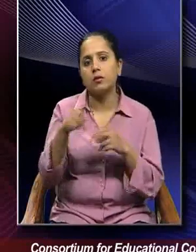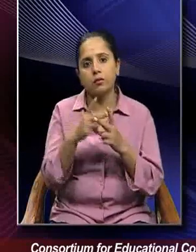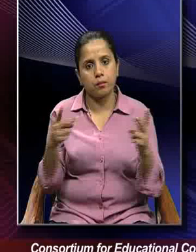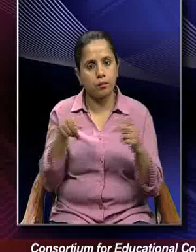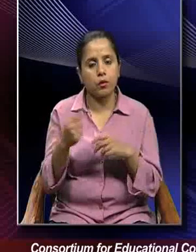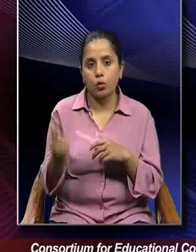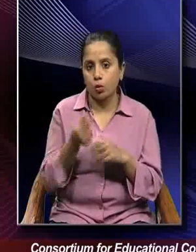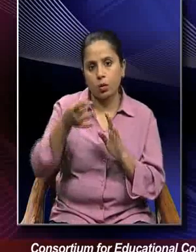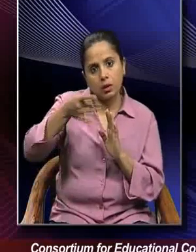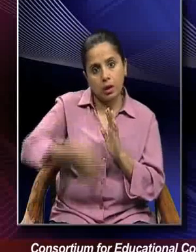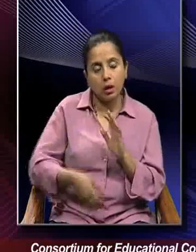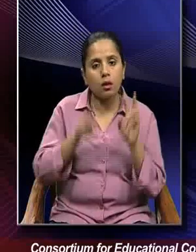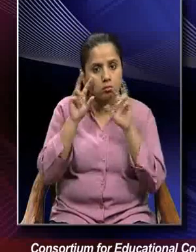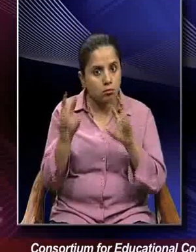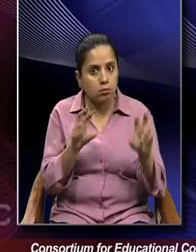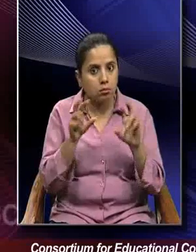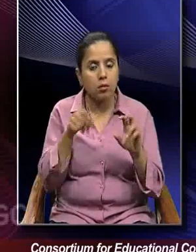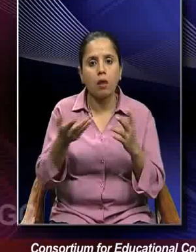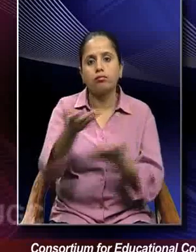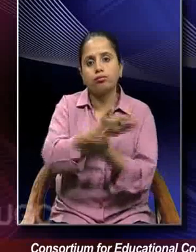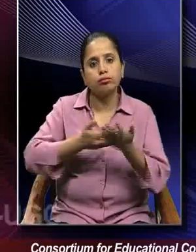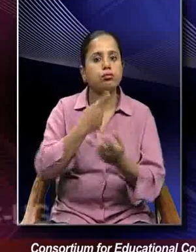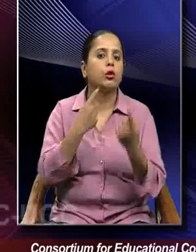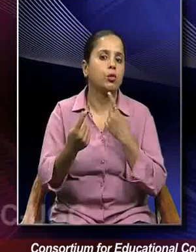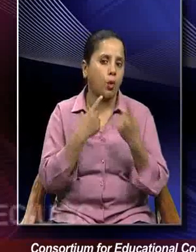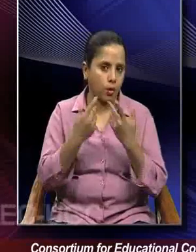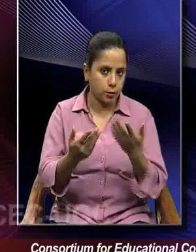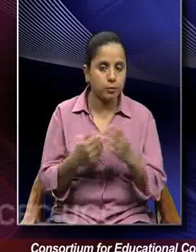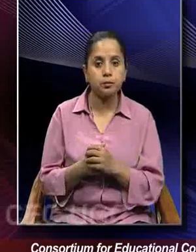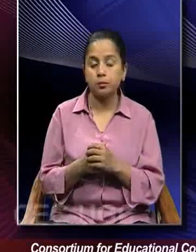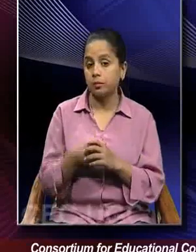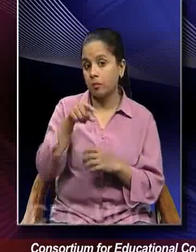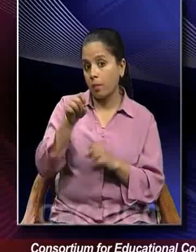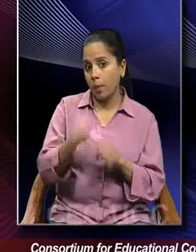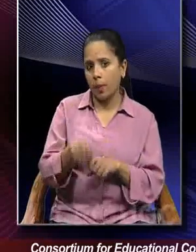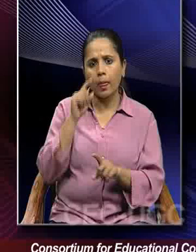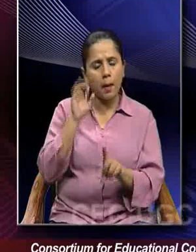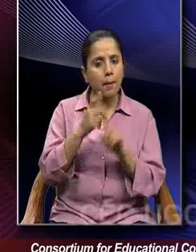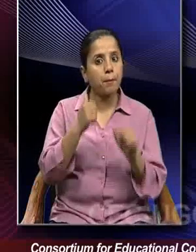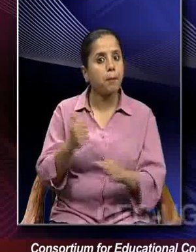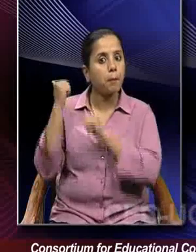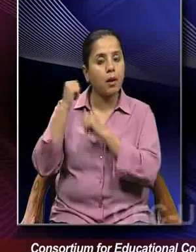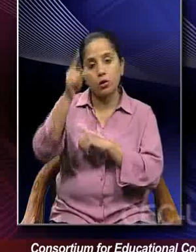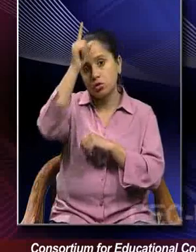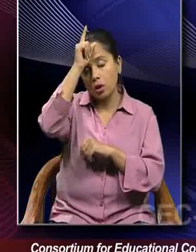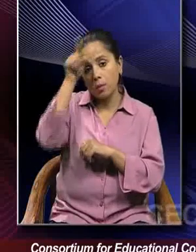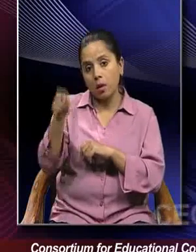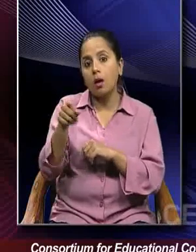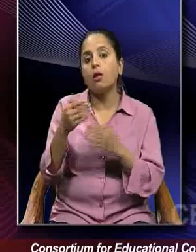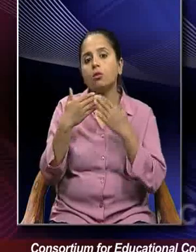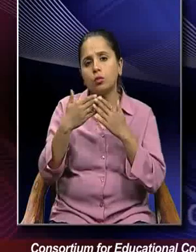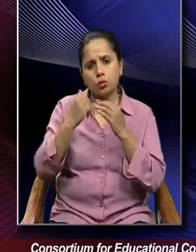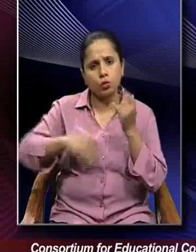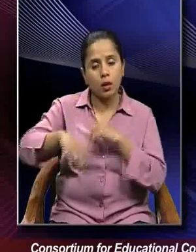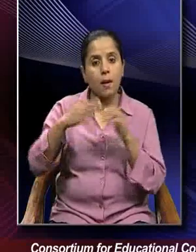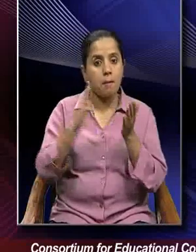using detailed observations and discussions. It can be traced back to German sociologist Max